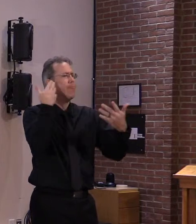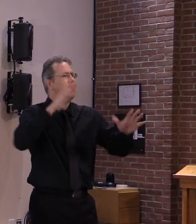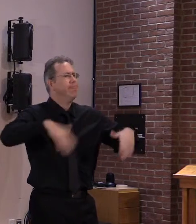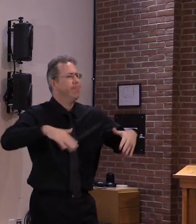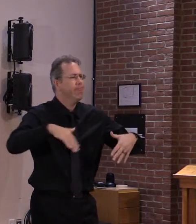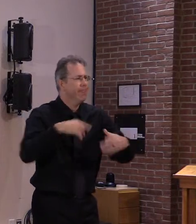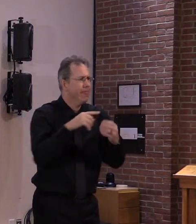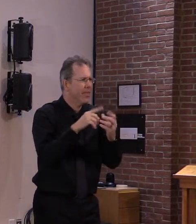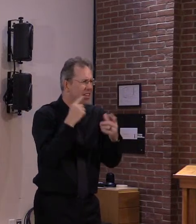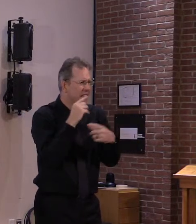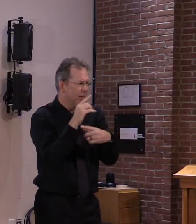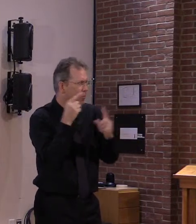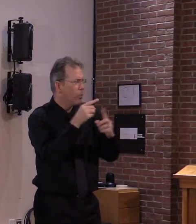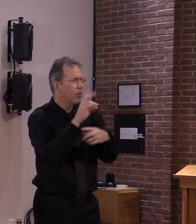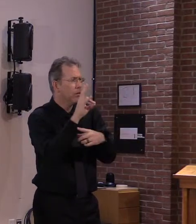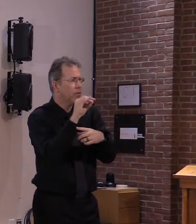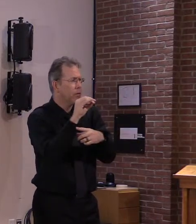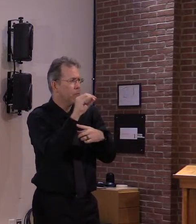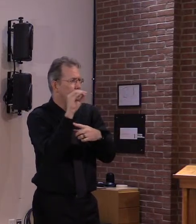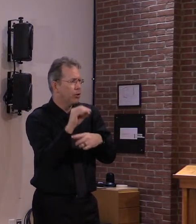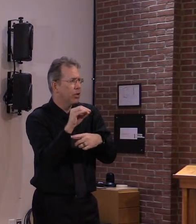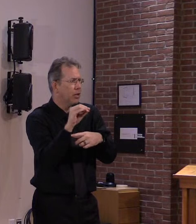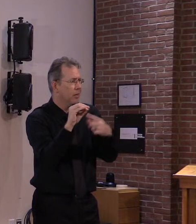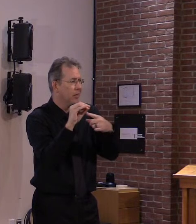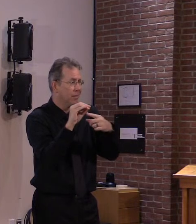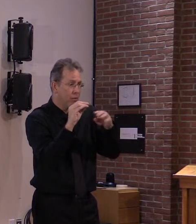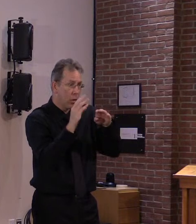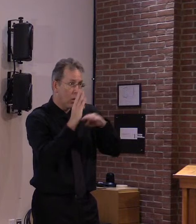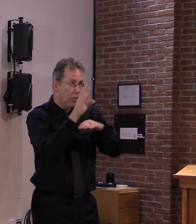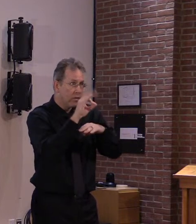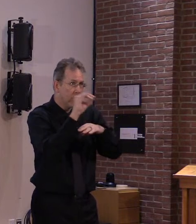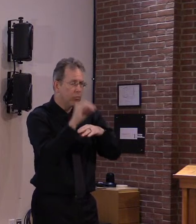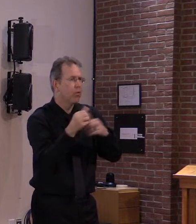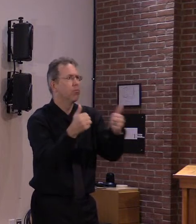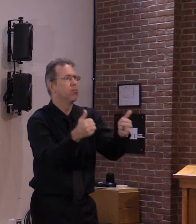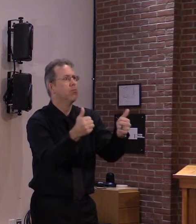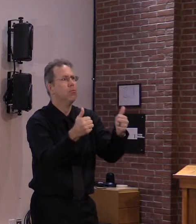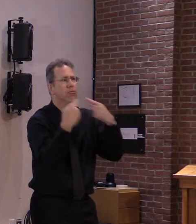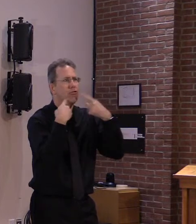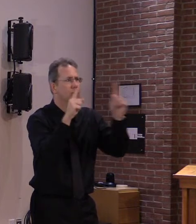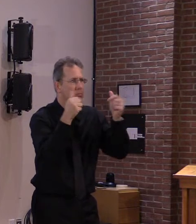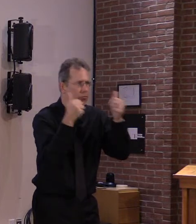and have ready for the next